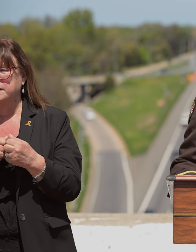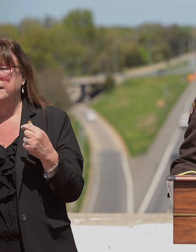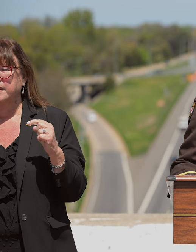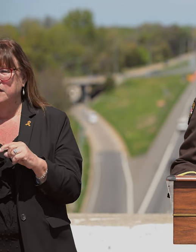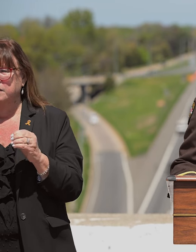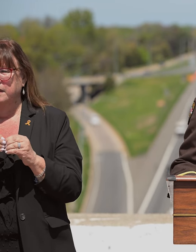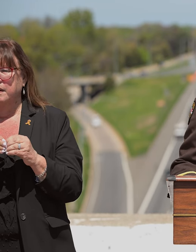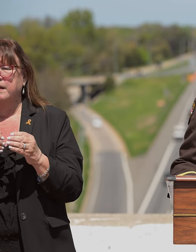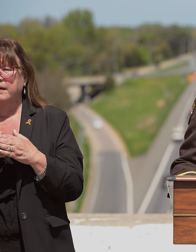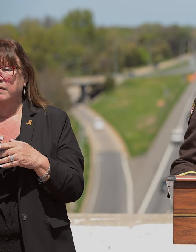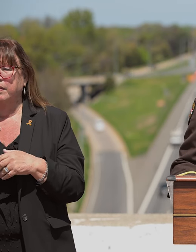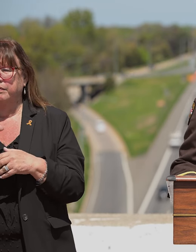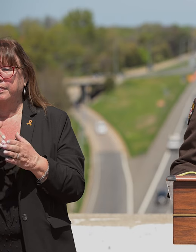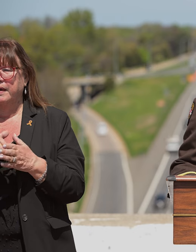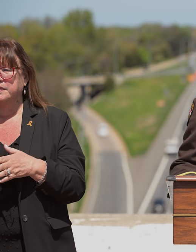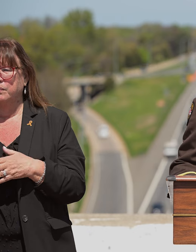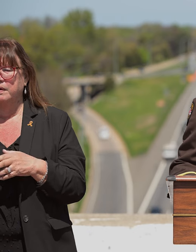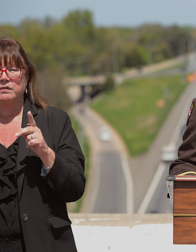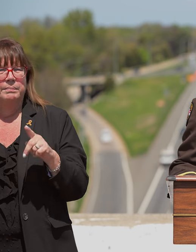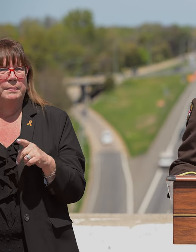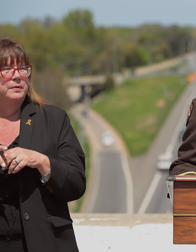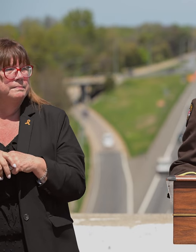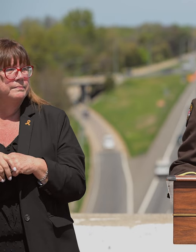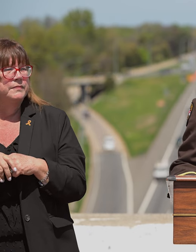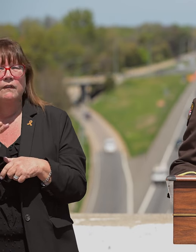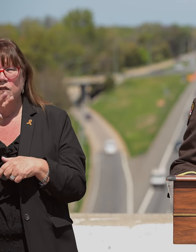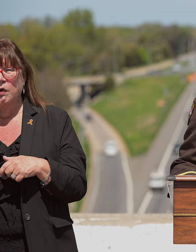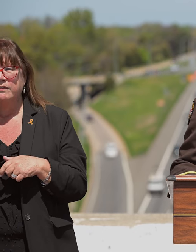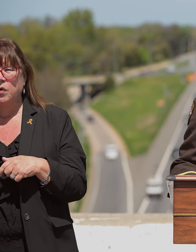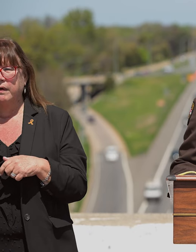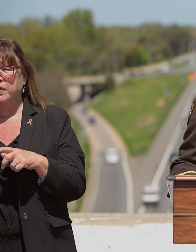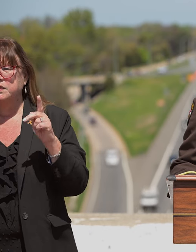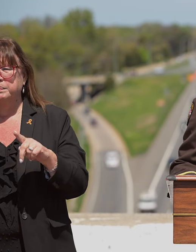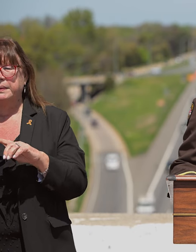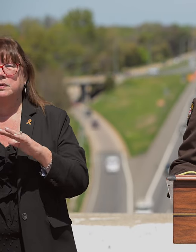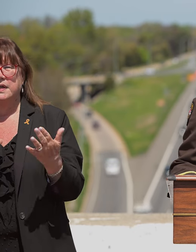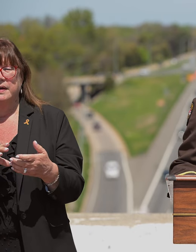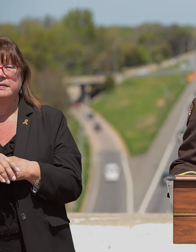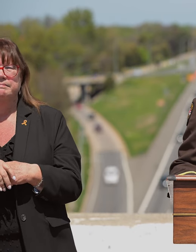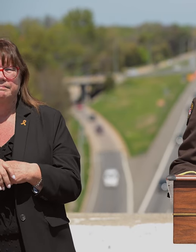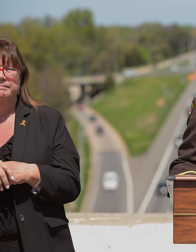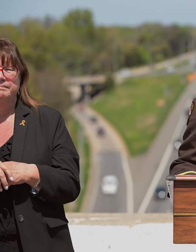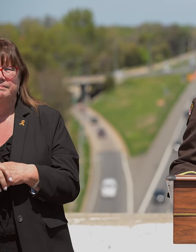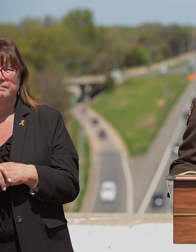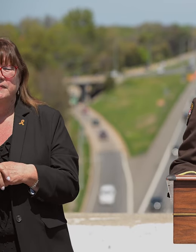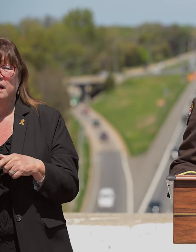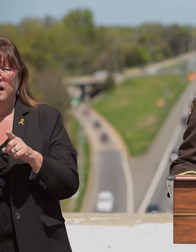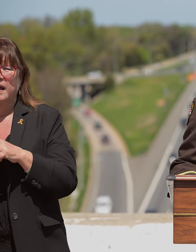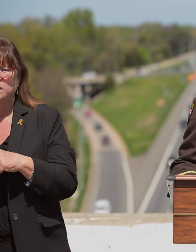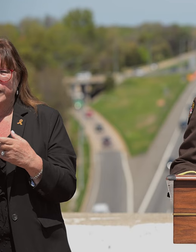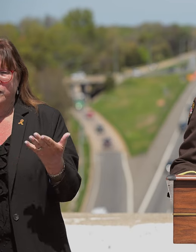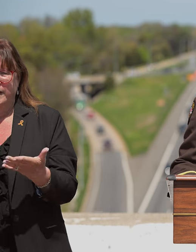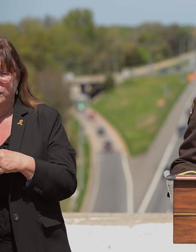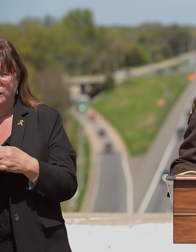close to 3,100 people. 44 of those people lost their lives. As we gather here